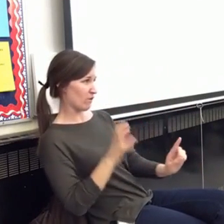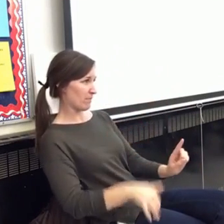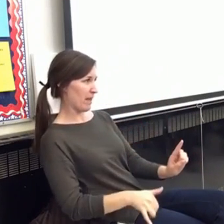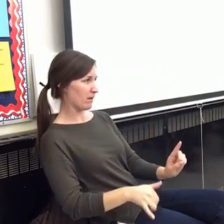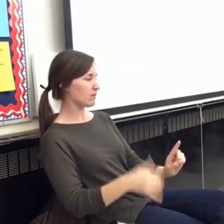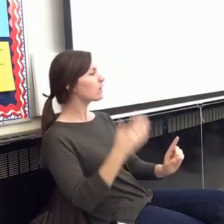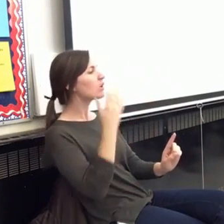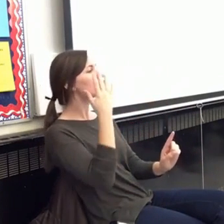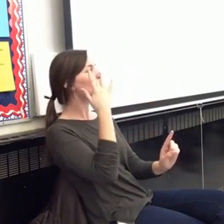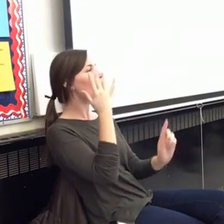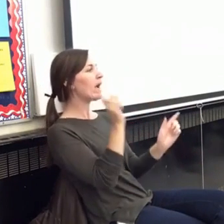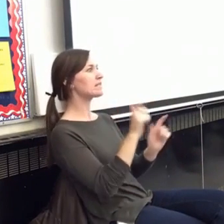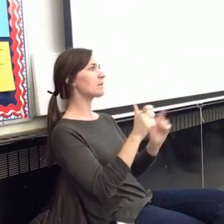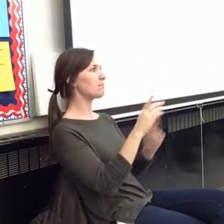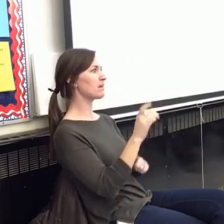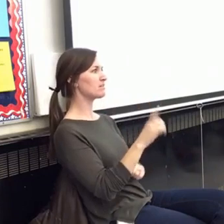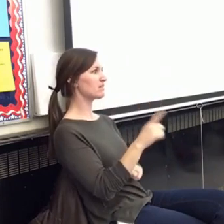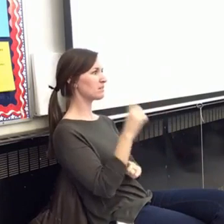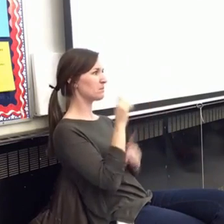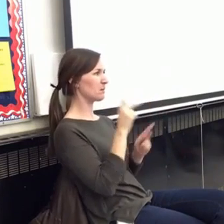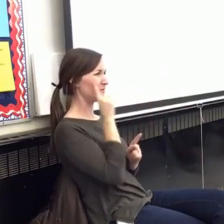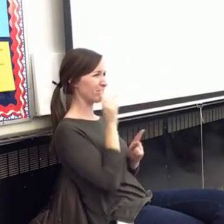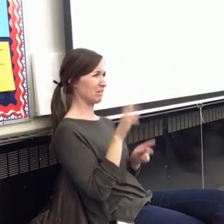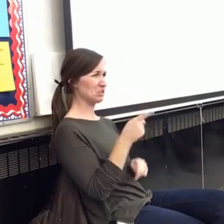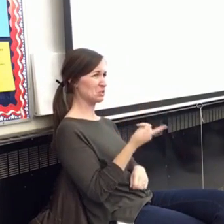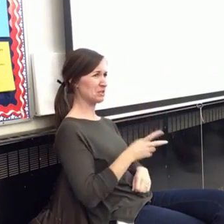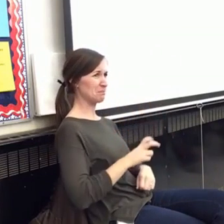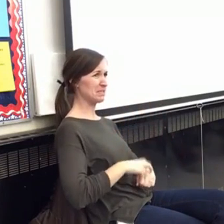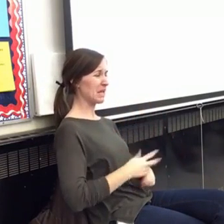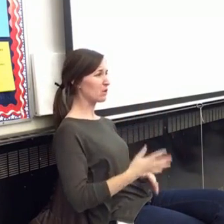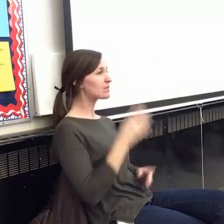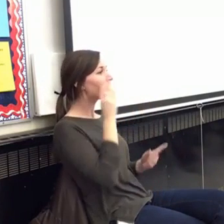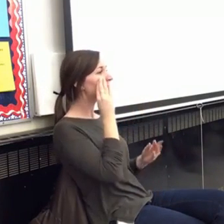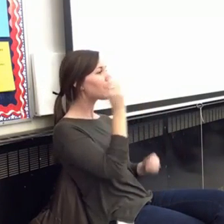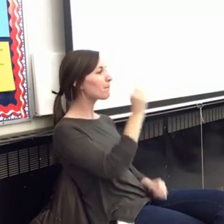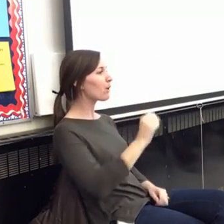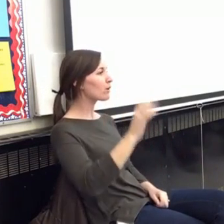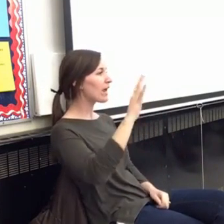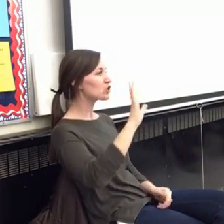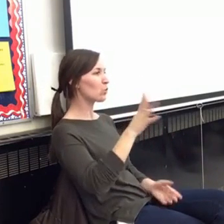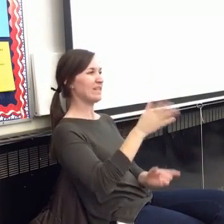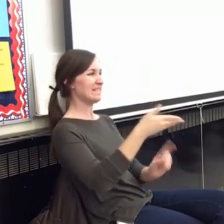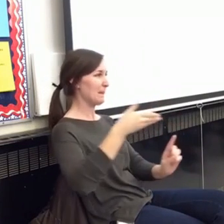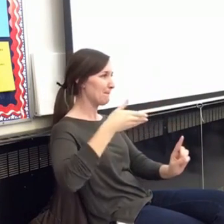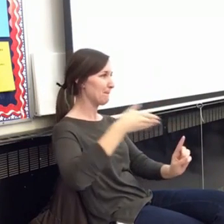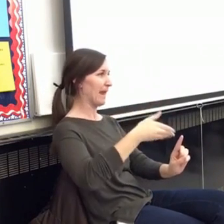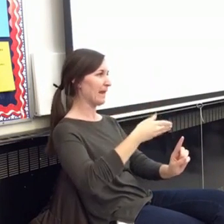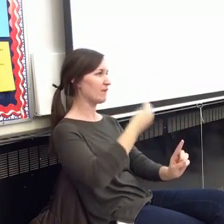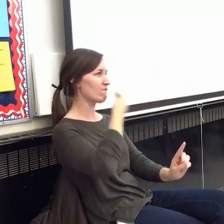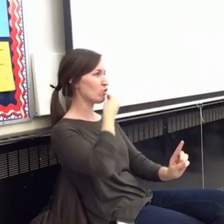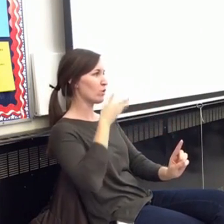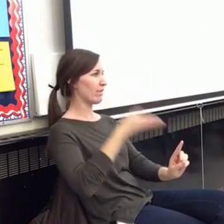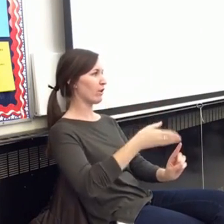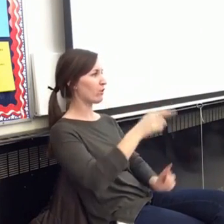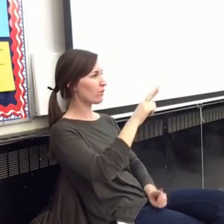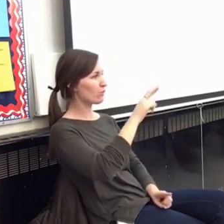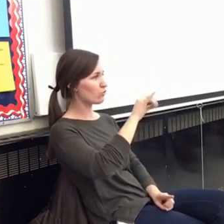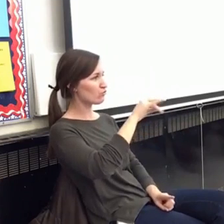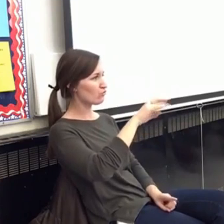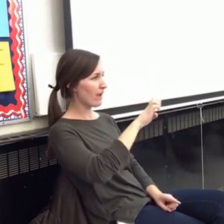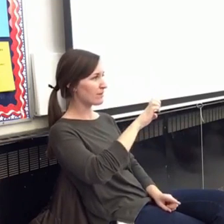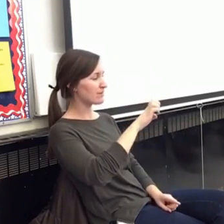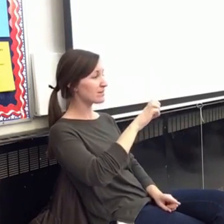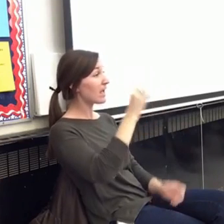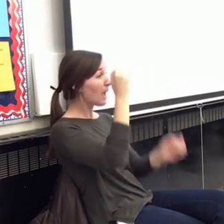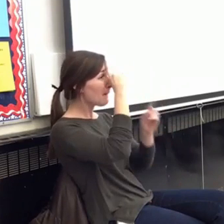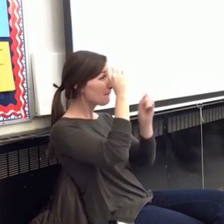be such a big deal? People are like, well, it's just potatoes. Think about Asia. What's the main staple food source in Asia? Rice. Imagine